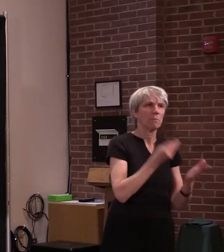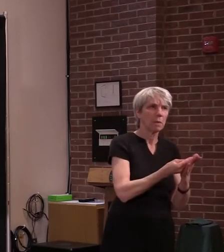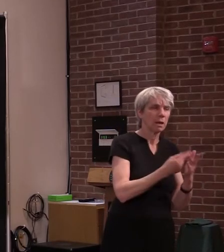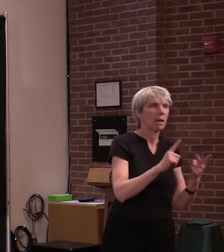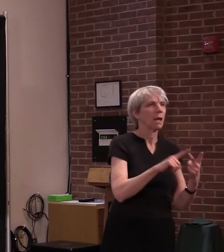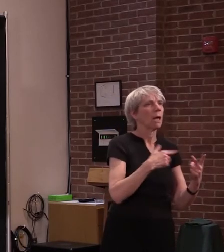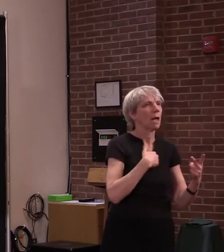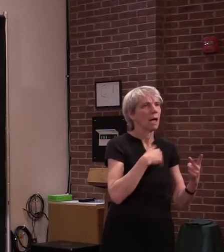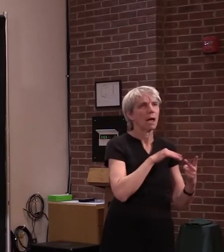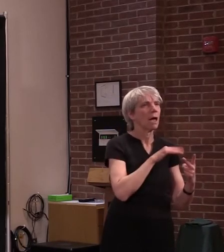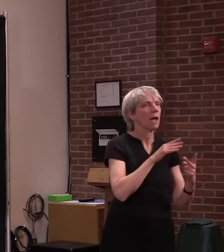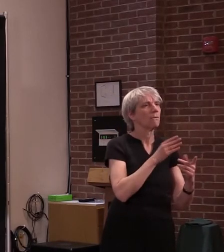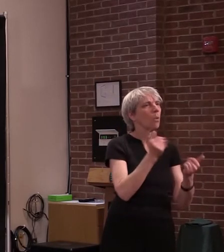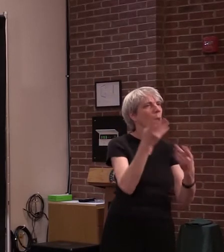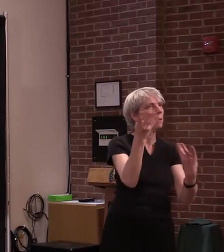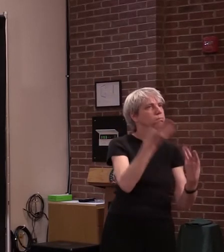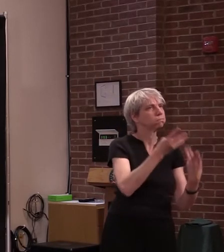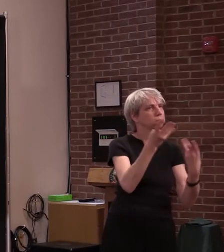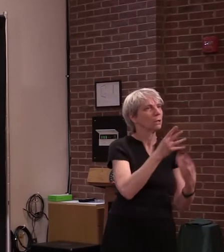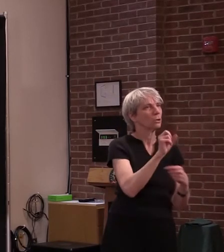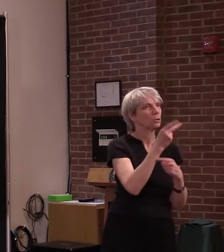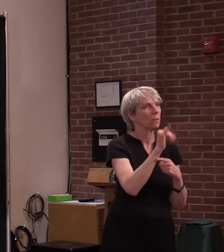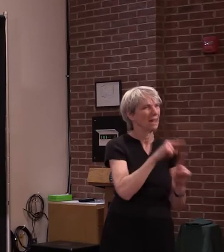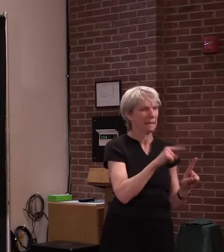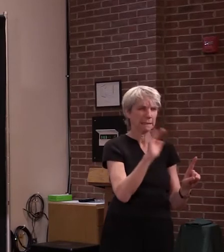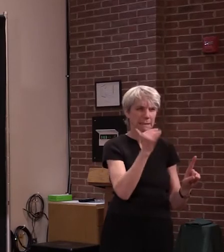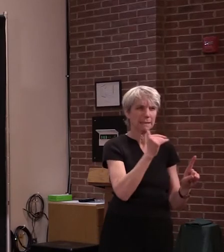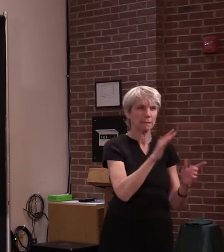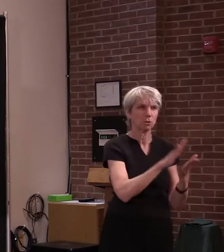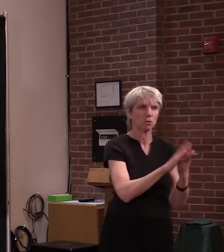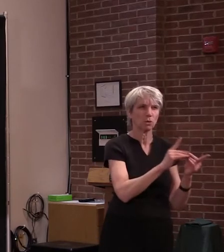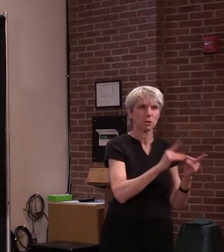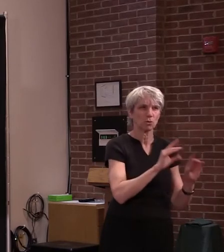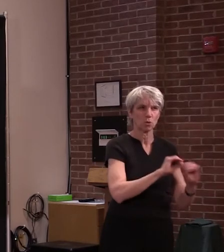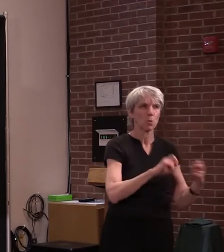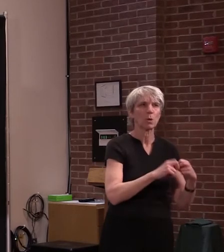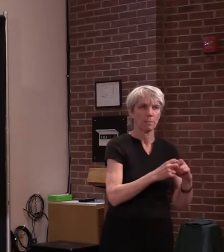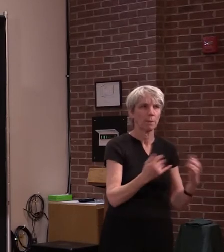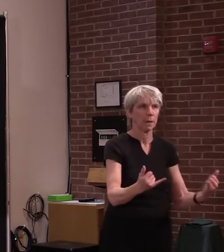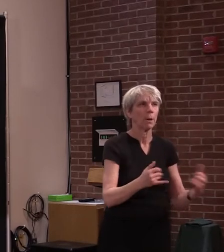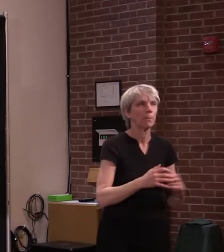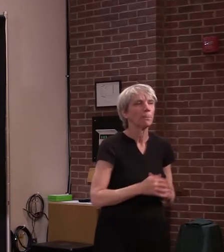supply, my impression is that's being addressed at the local level right now.